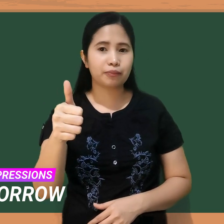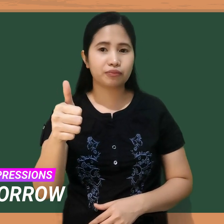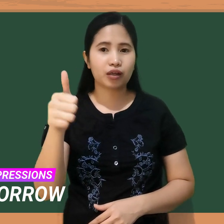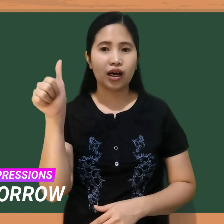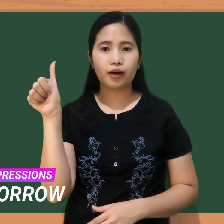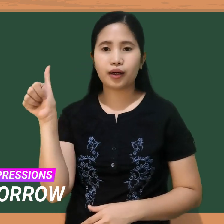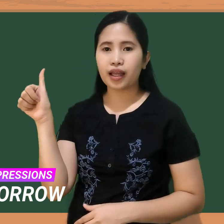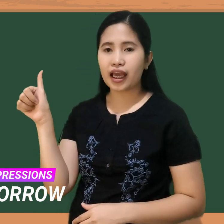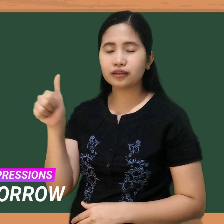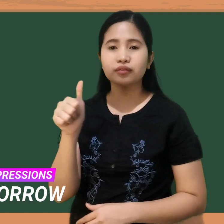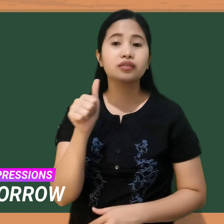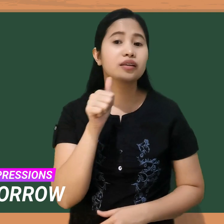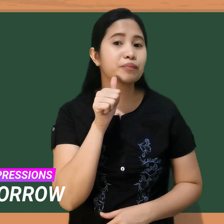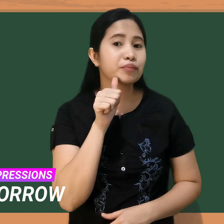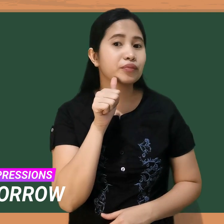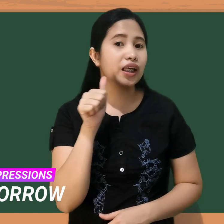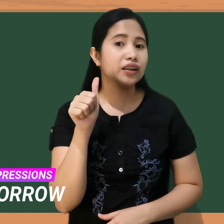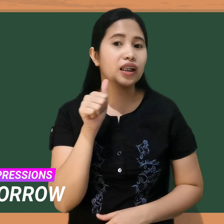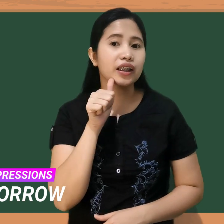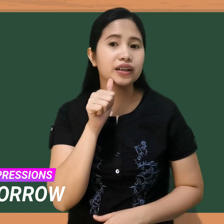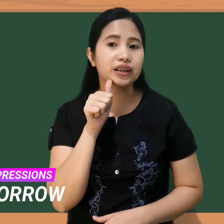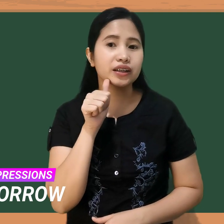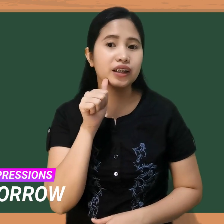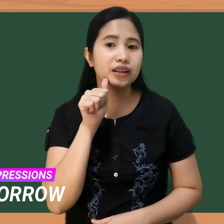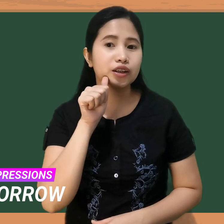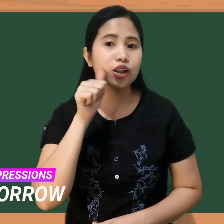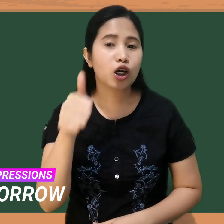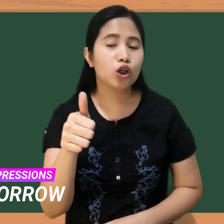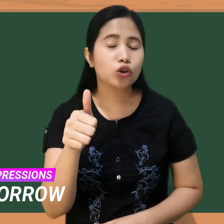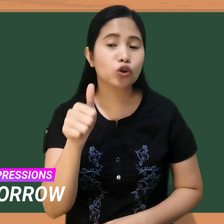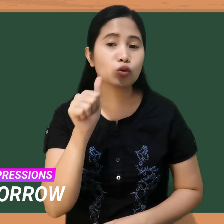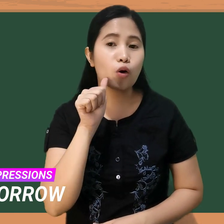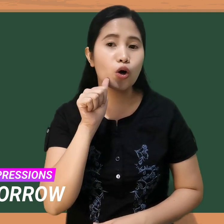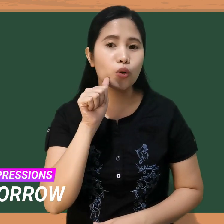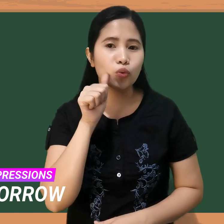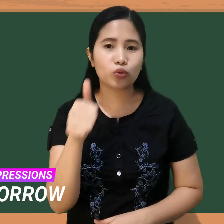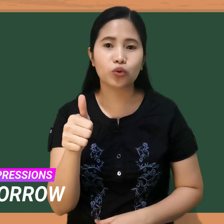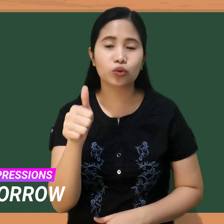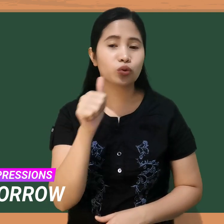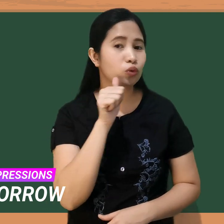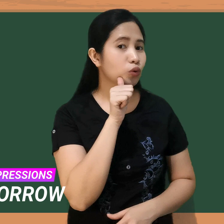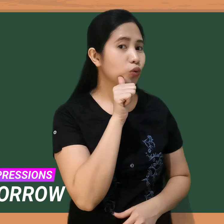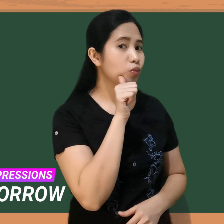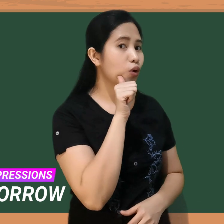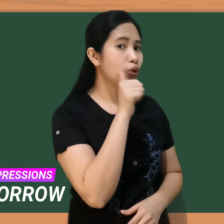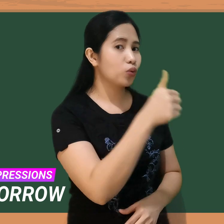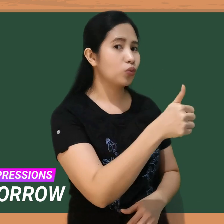up hand. Then, lagyan natin sa chin. Tomorrow. Tomorrow.